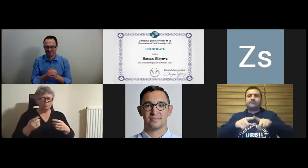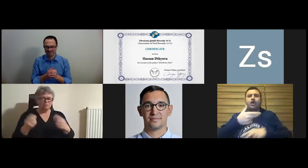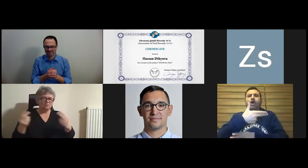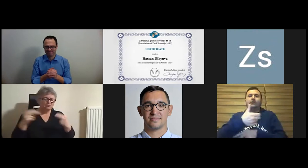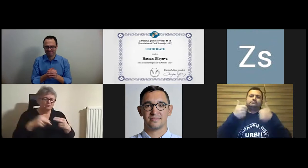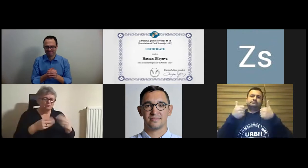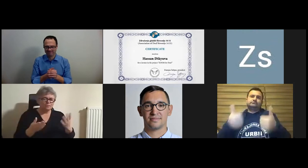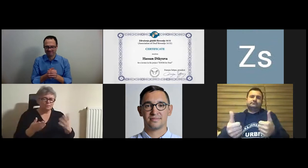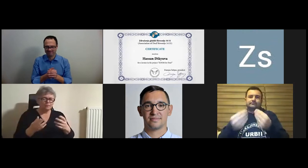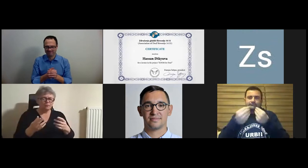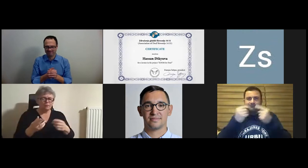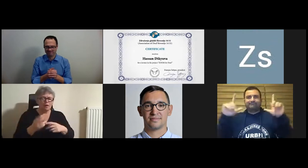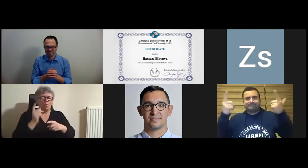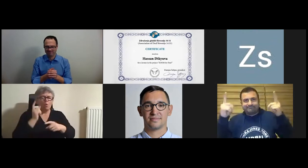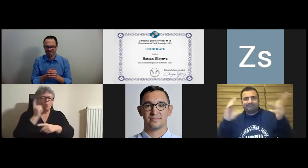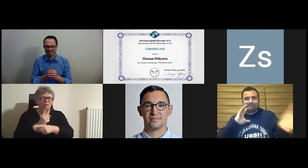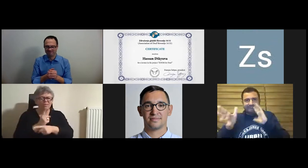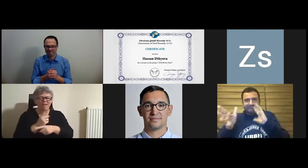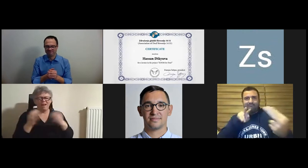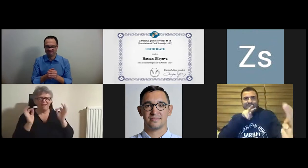we hope that he comes back.